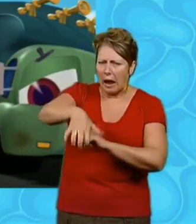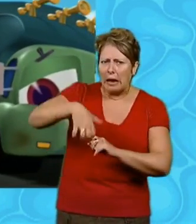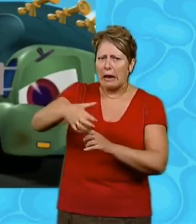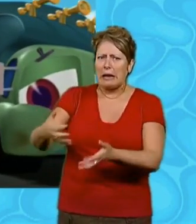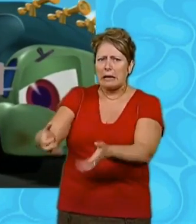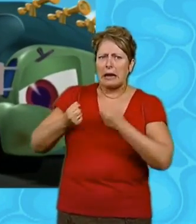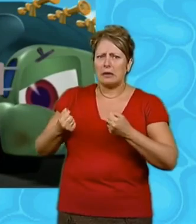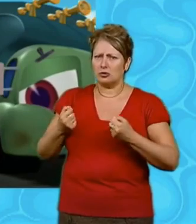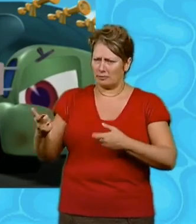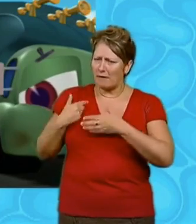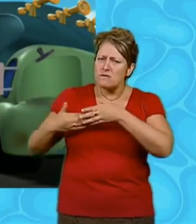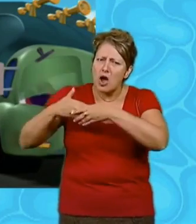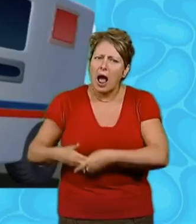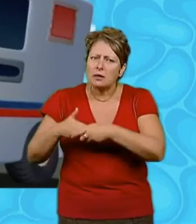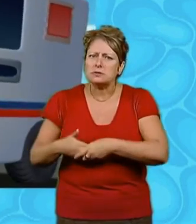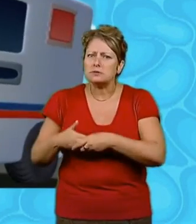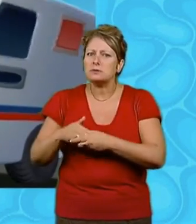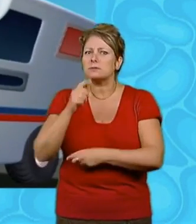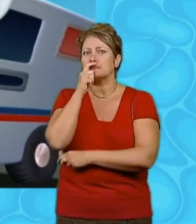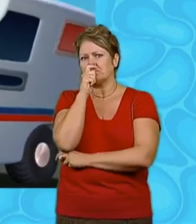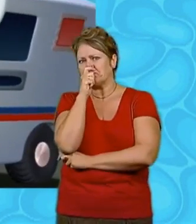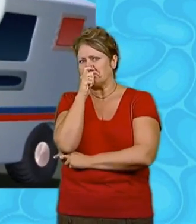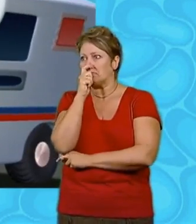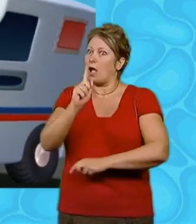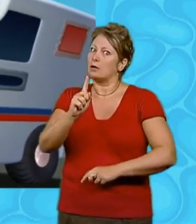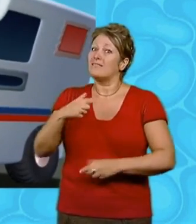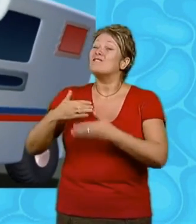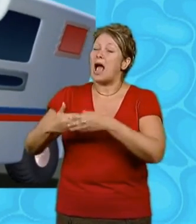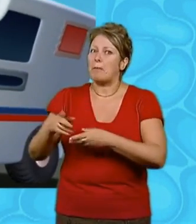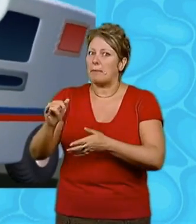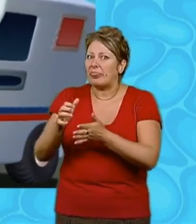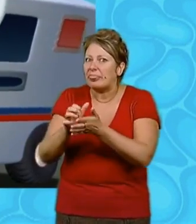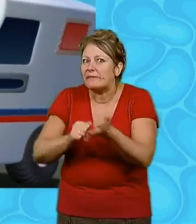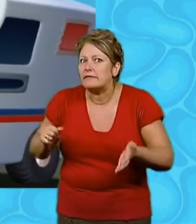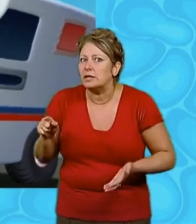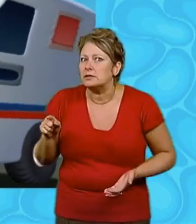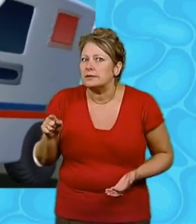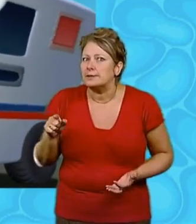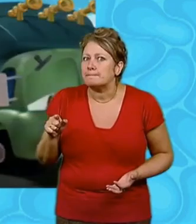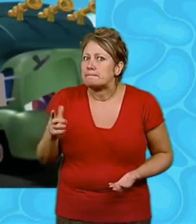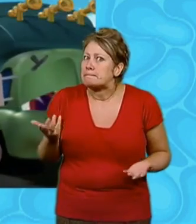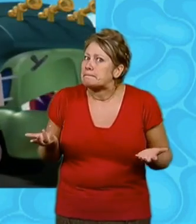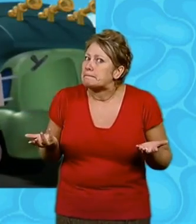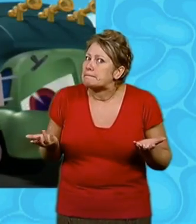our things? She's our friend. But Finley, what if our friend is a thief?